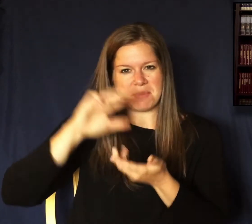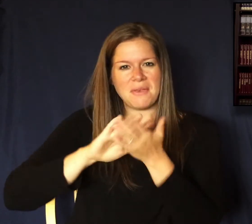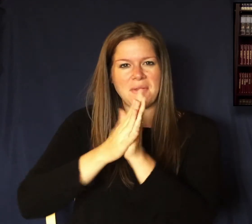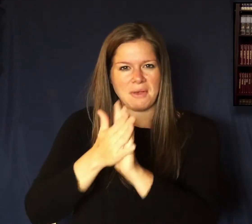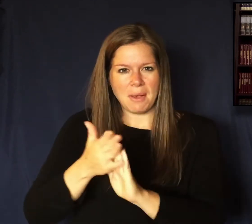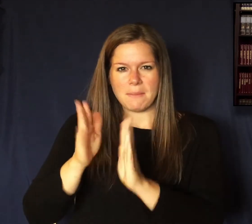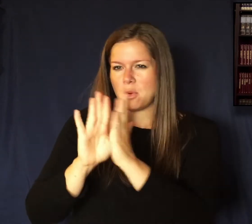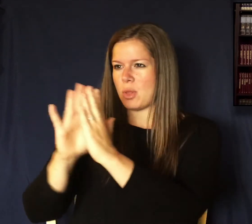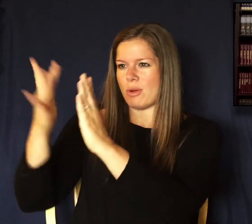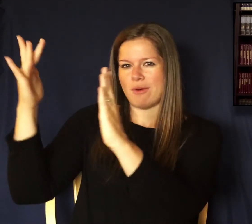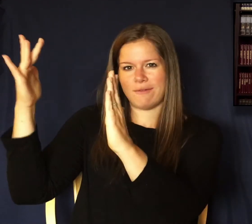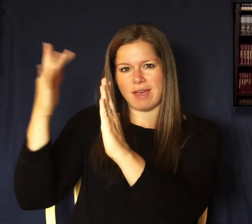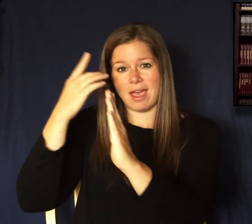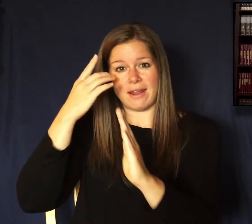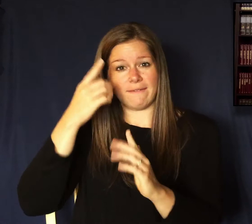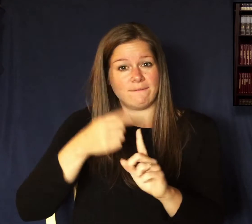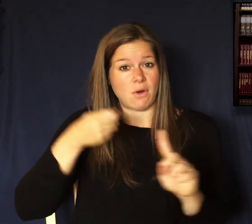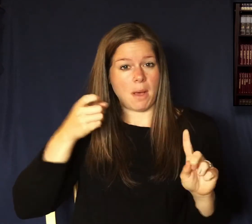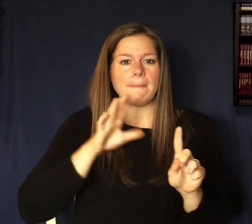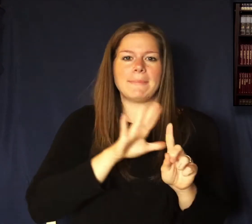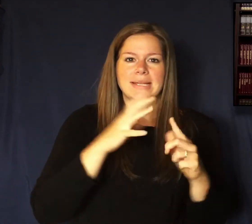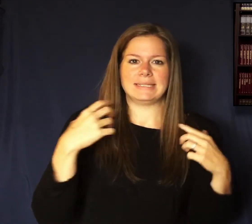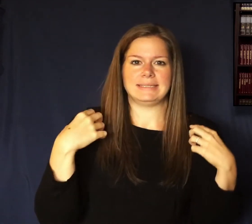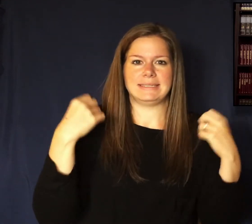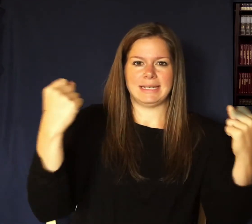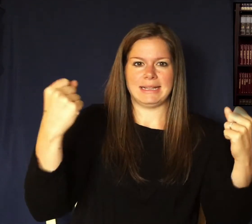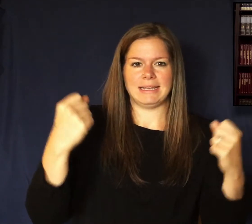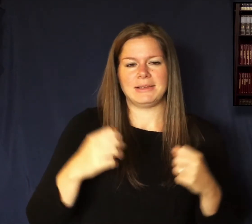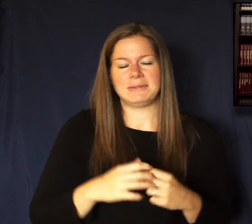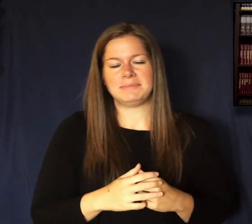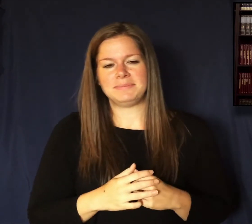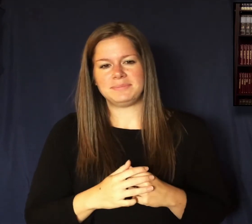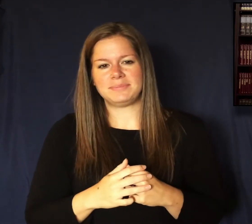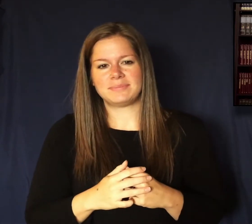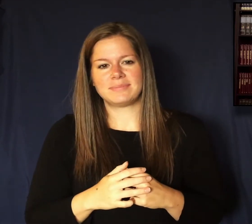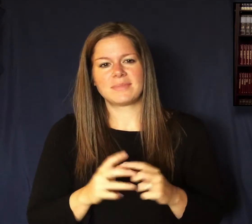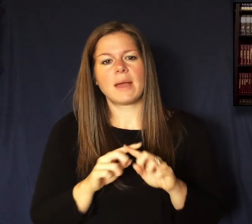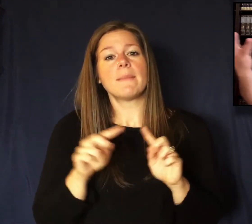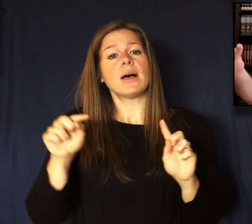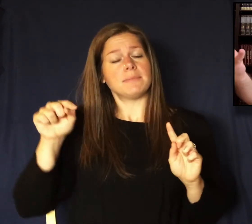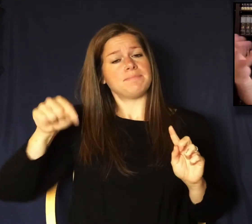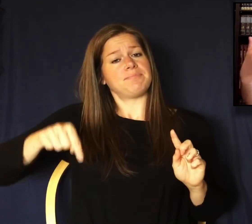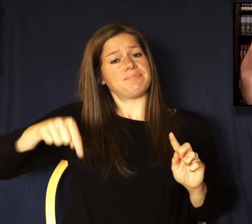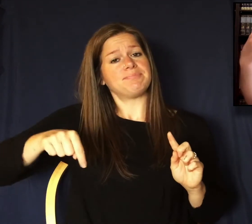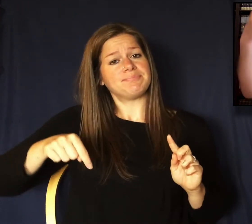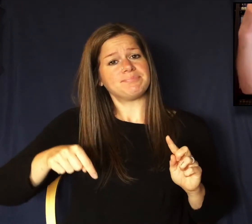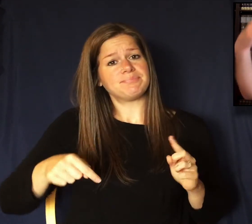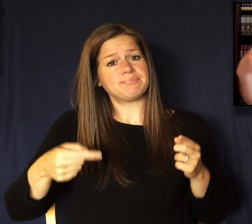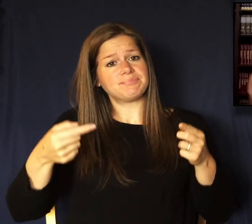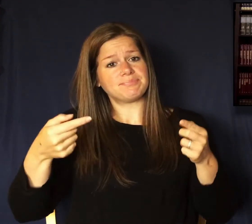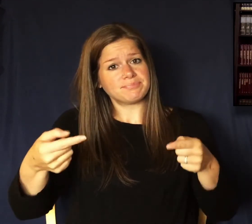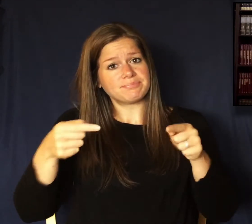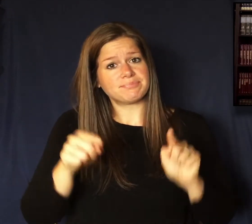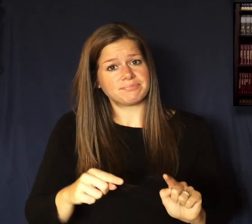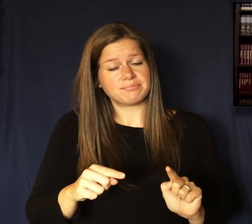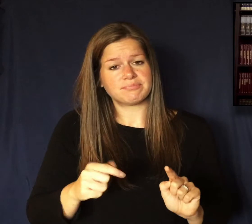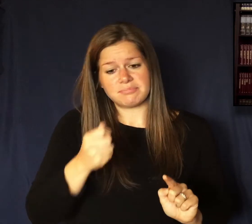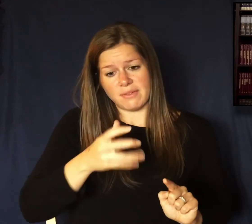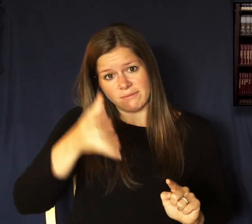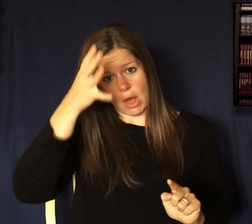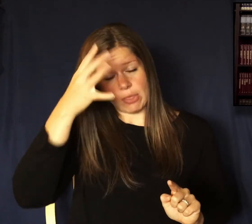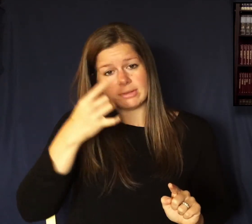very personal moment with the Father, but in the end, he says, "It's for your sake." So you can really see who I am. You could see what's going on here. I'm